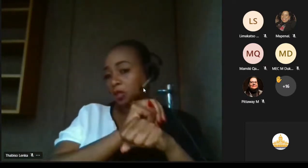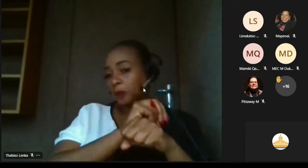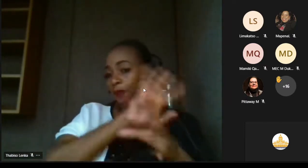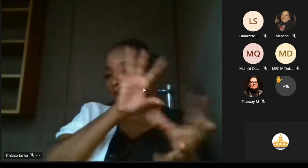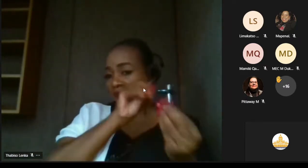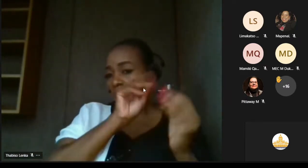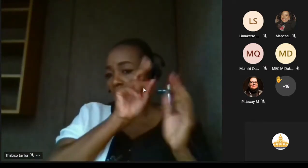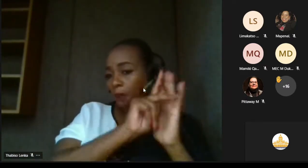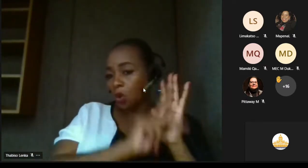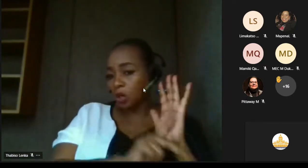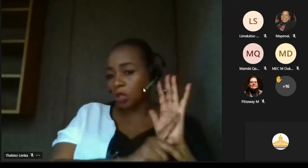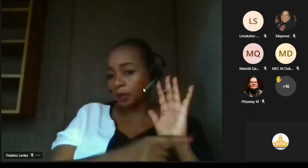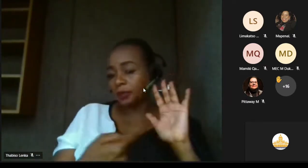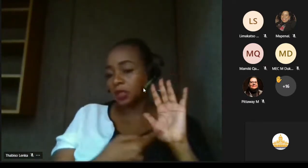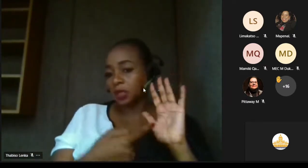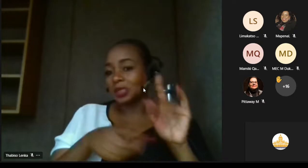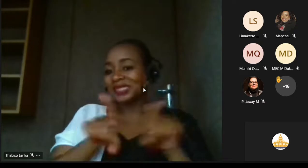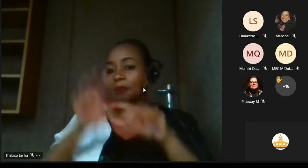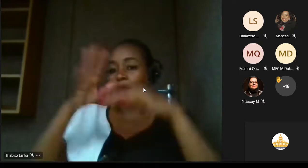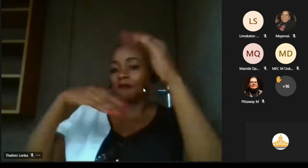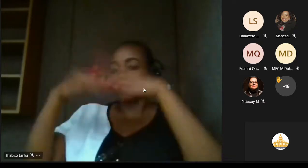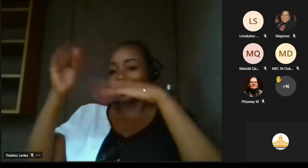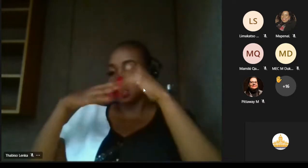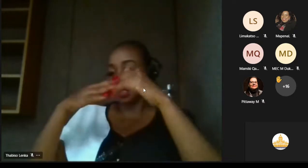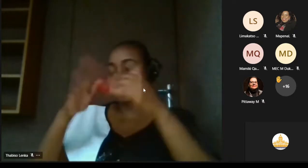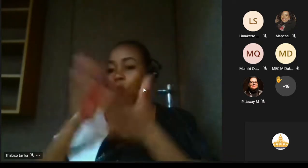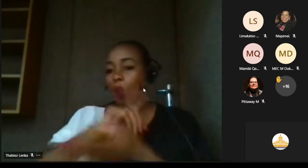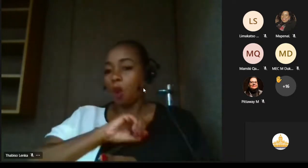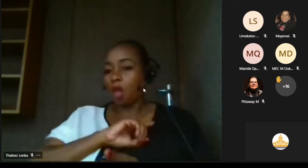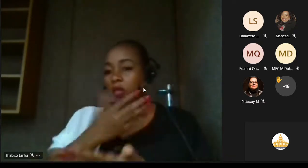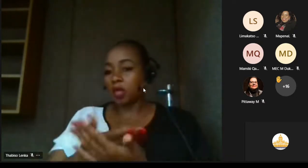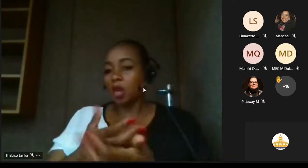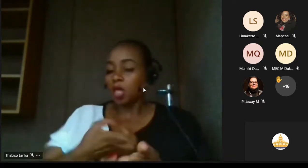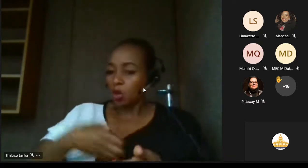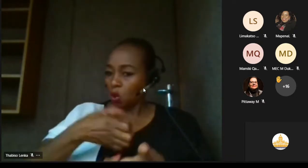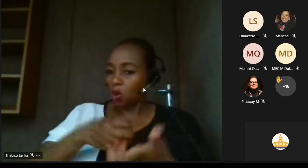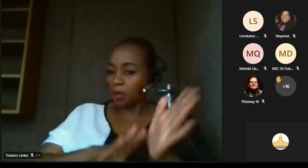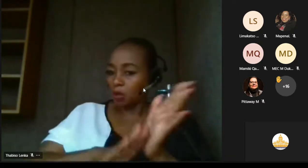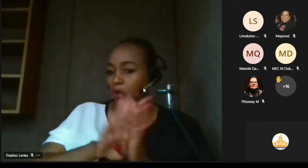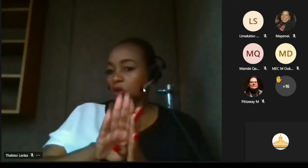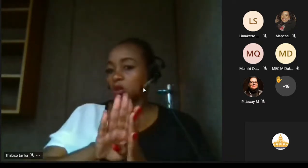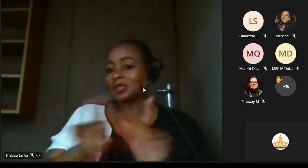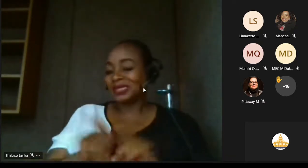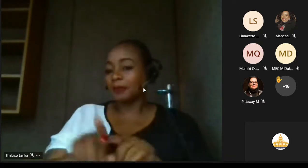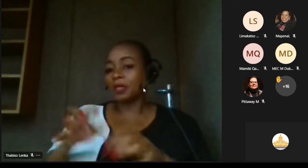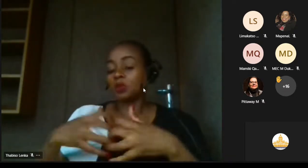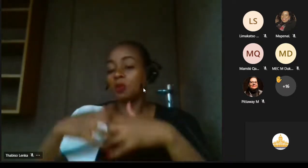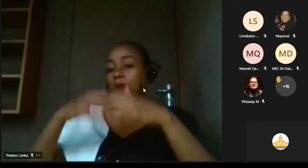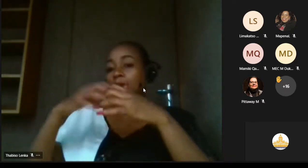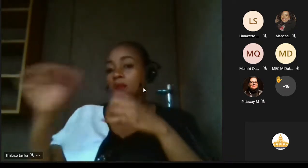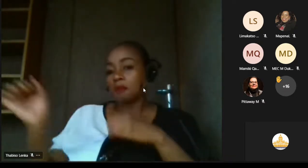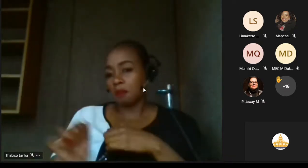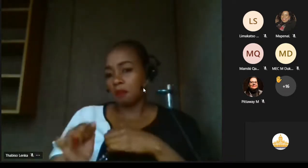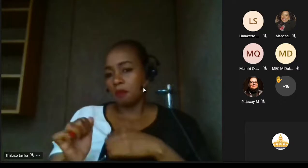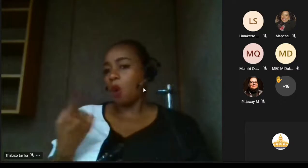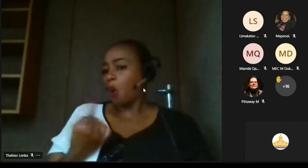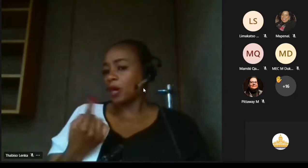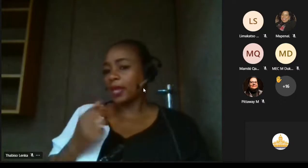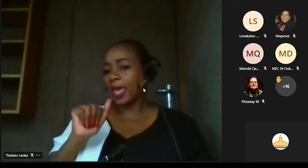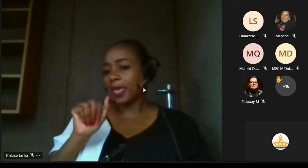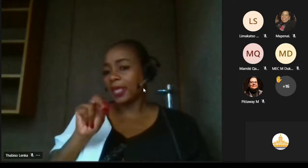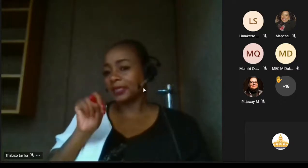above-mentioned programs and the infrastructure grants in order to facilitate economic growth and employment. It is only the ANC-led government who will